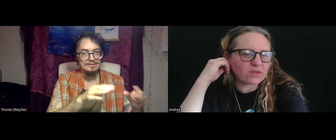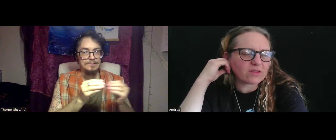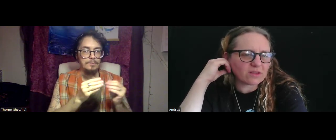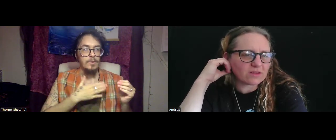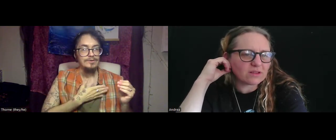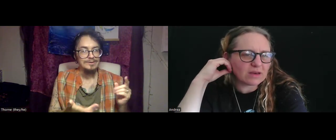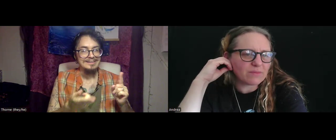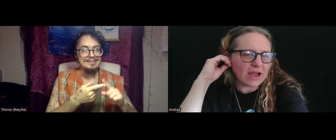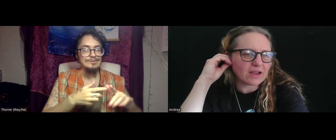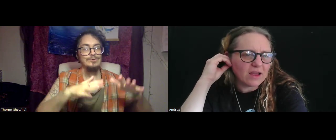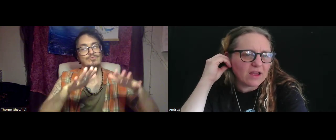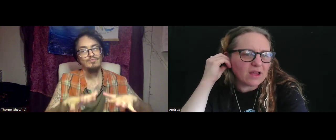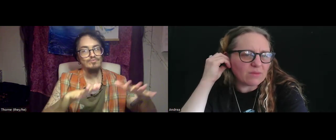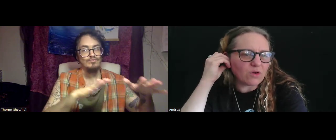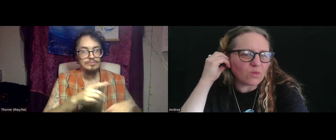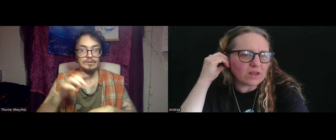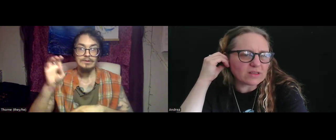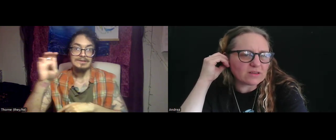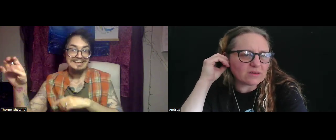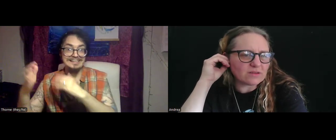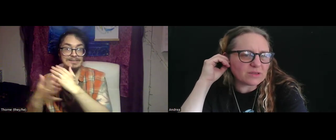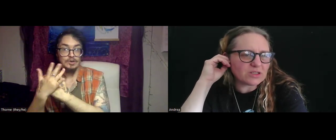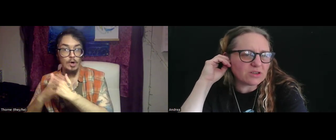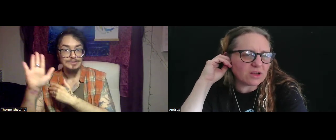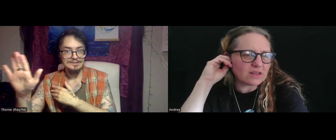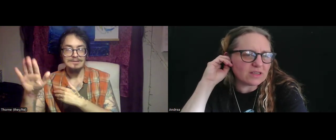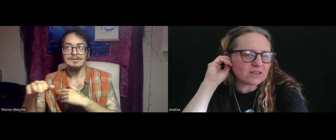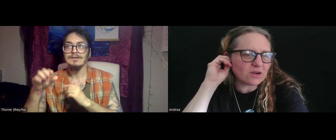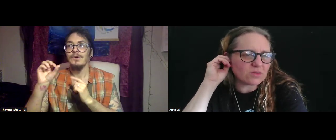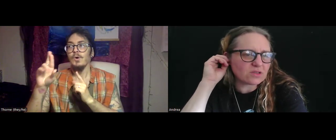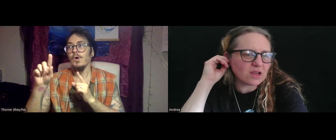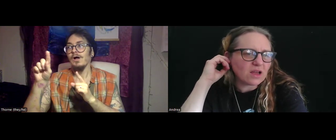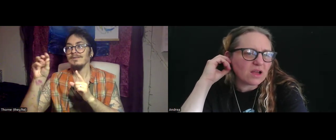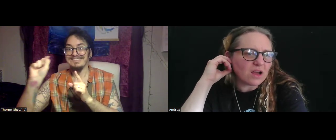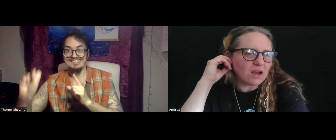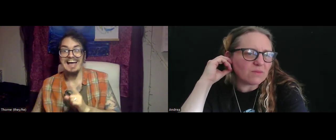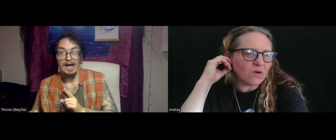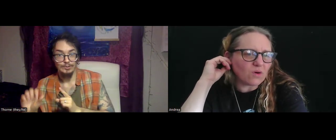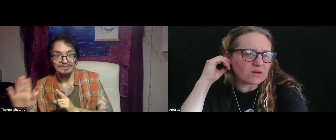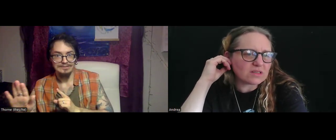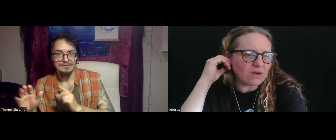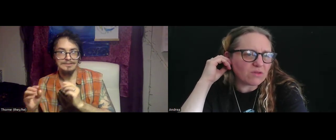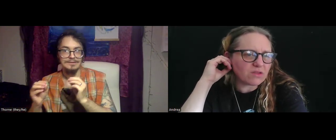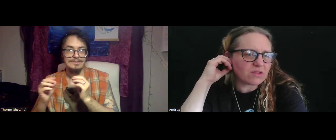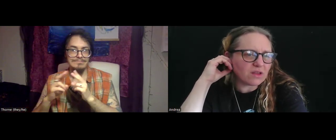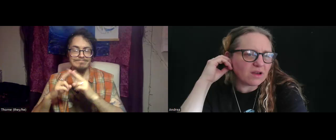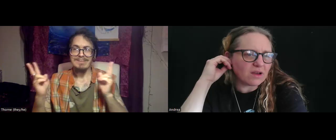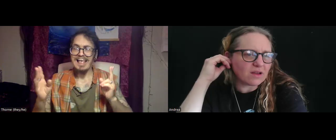earth, laid back, and more willing to be chill. On the East Coast, or South,